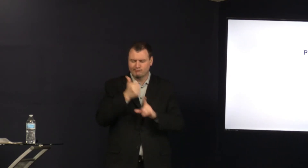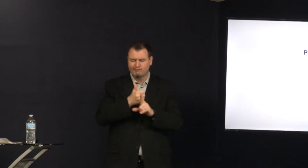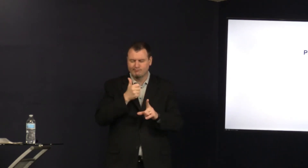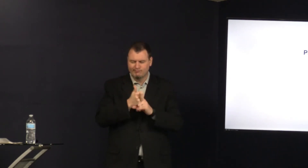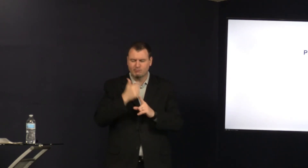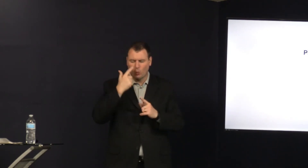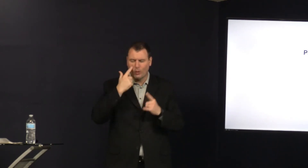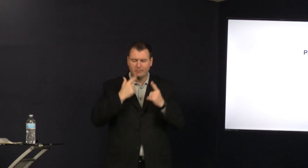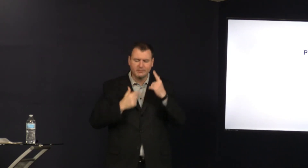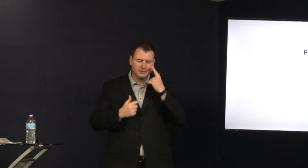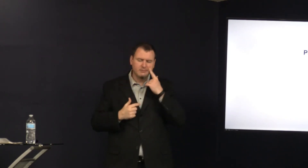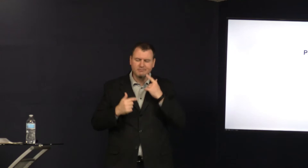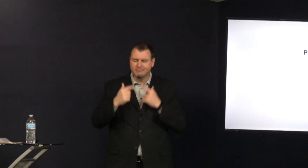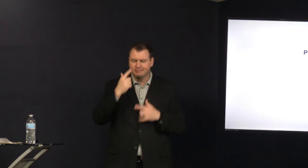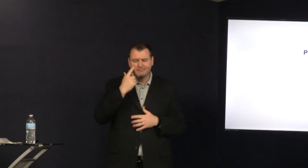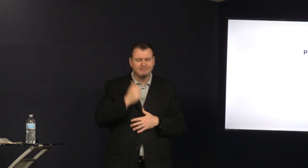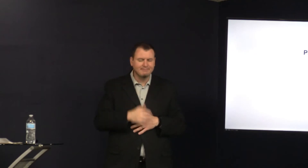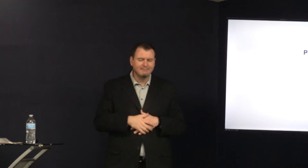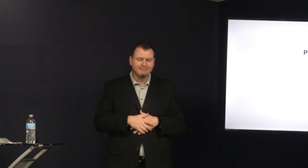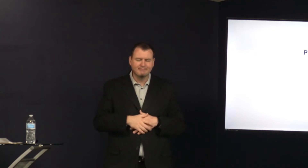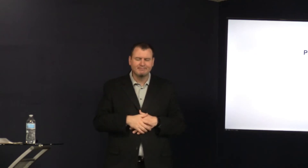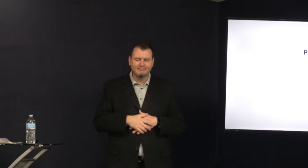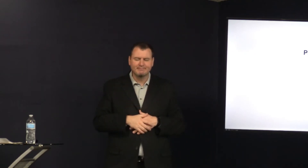Lord, we understand that, why Jesus